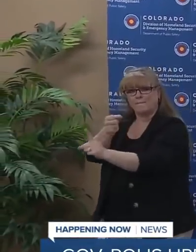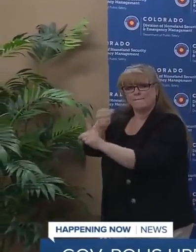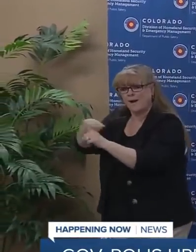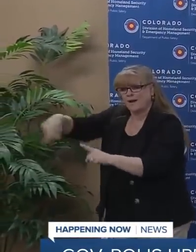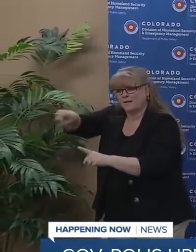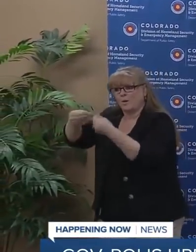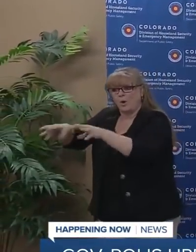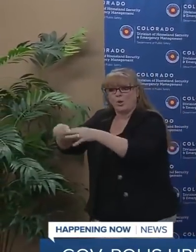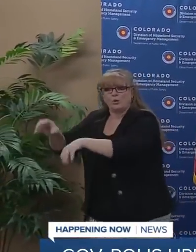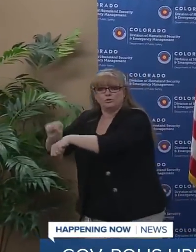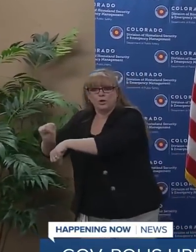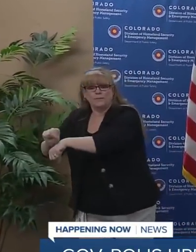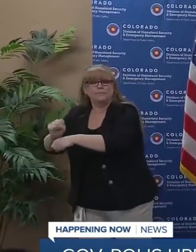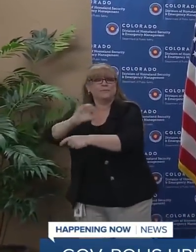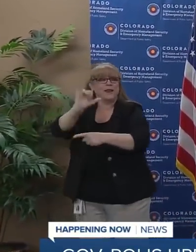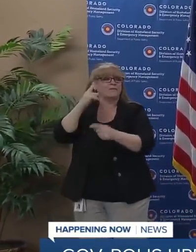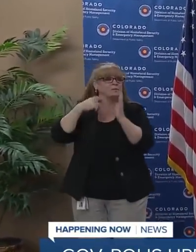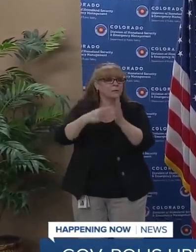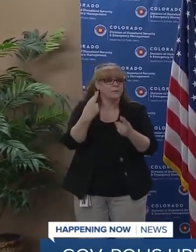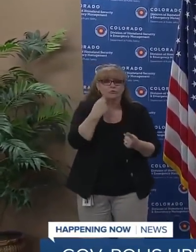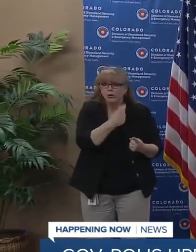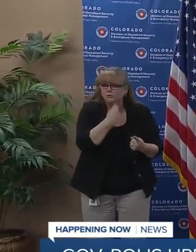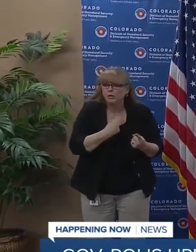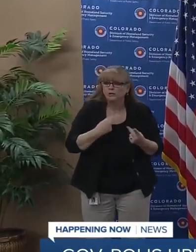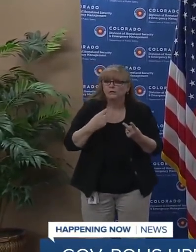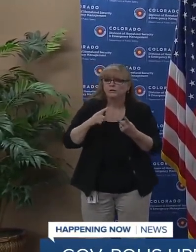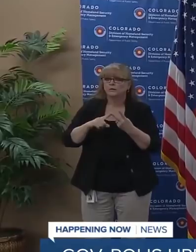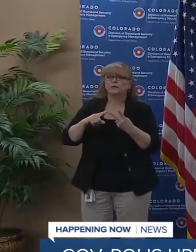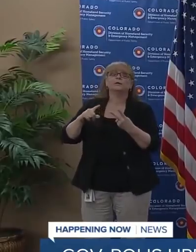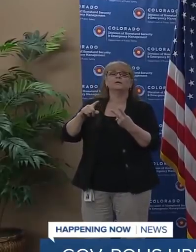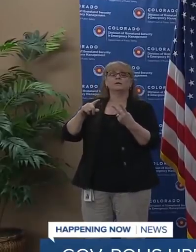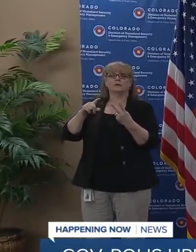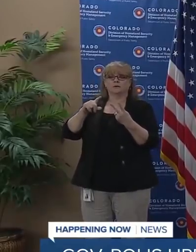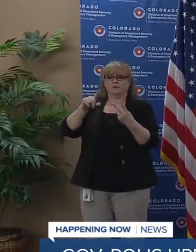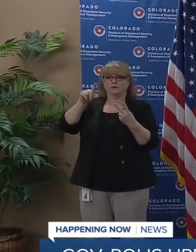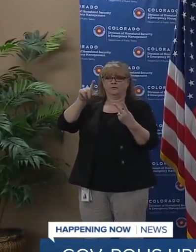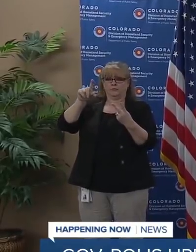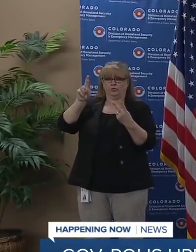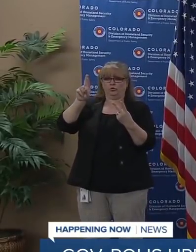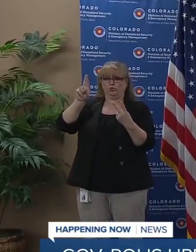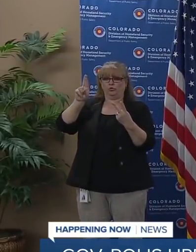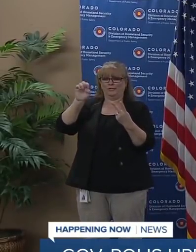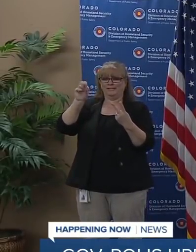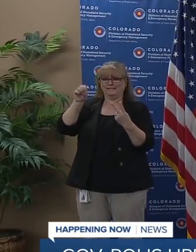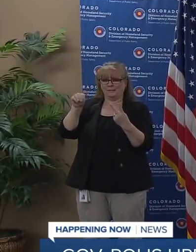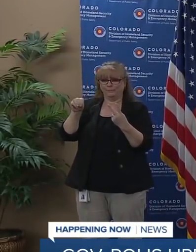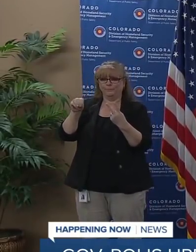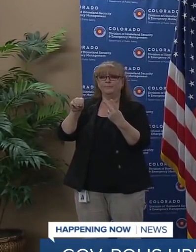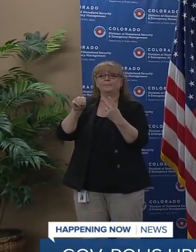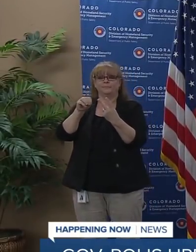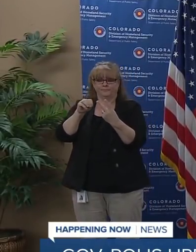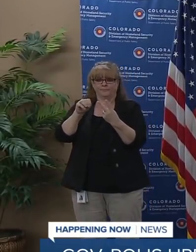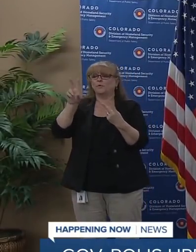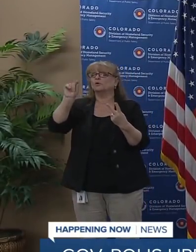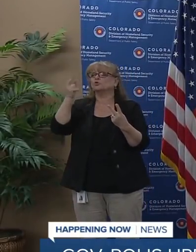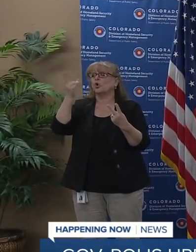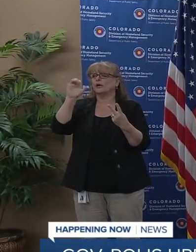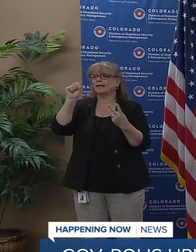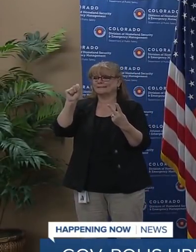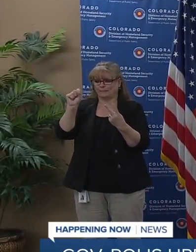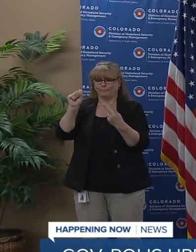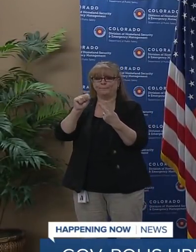Once you've exhausted your 26 weeks of state unemployment, you're eligible for another 3 months of unemployment that's paid for by this federal legislation.